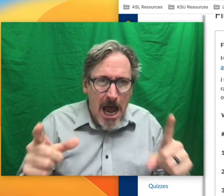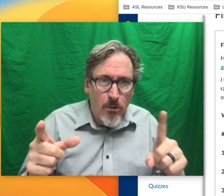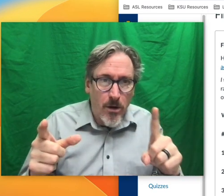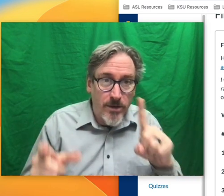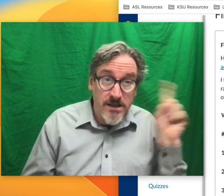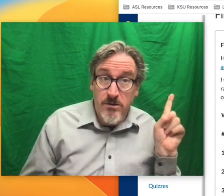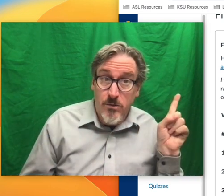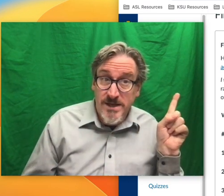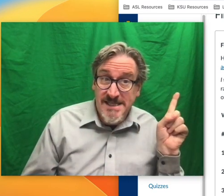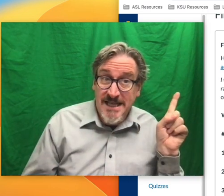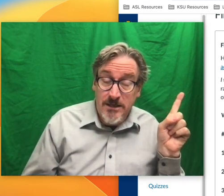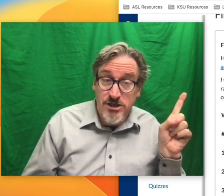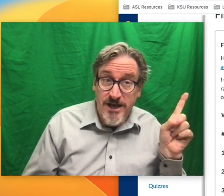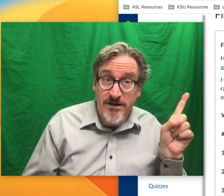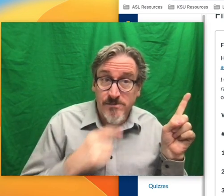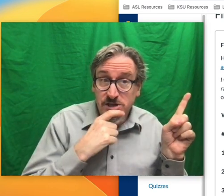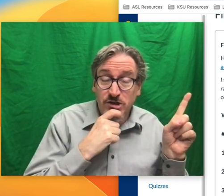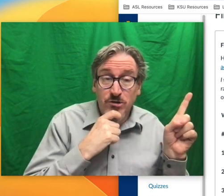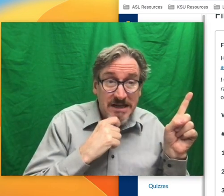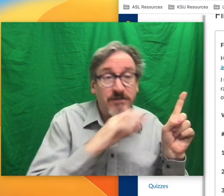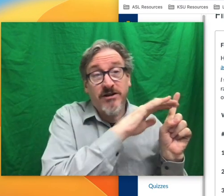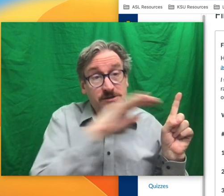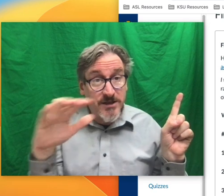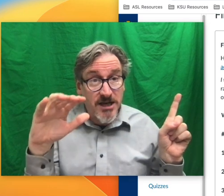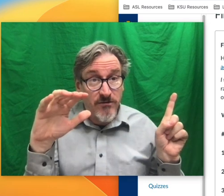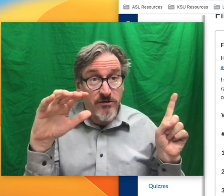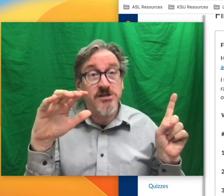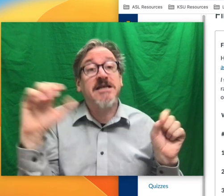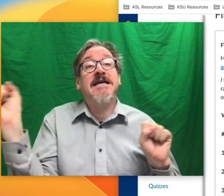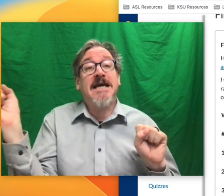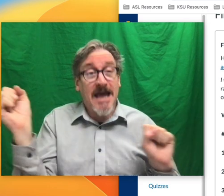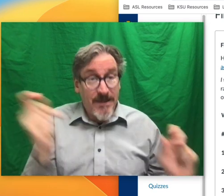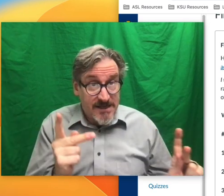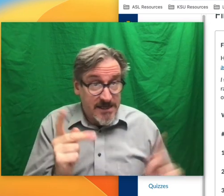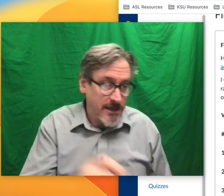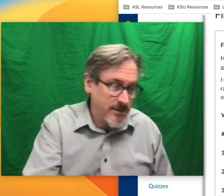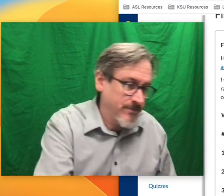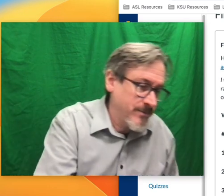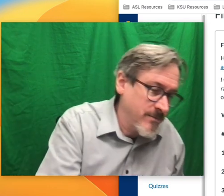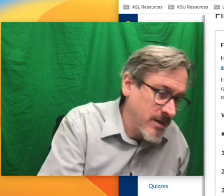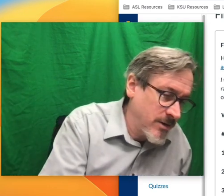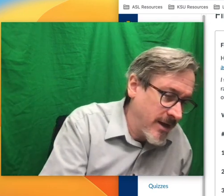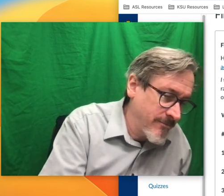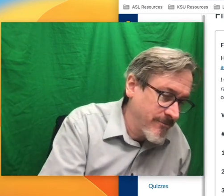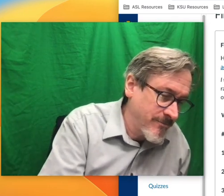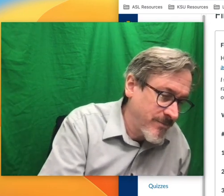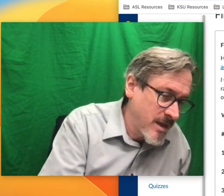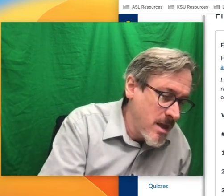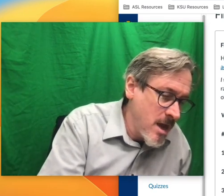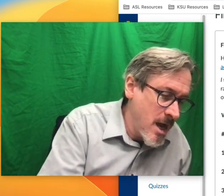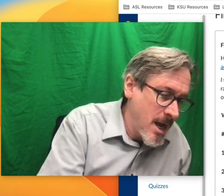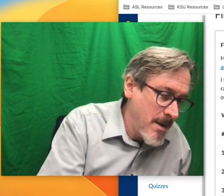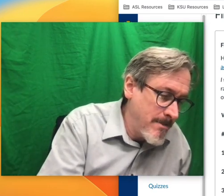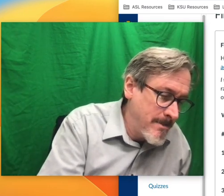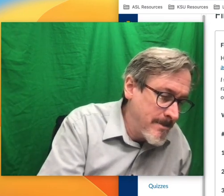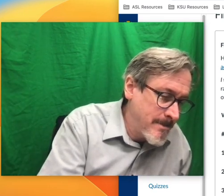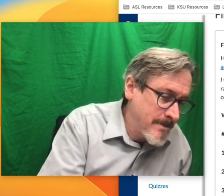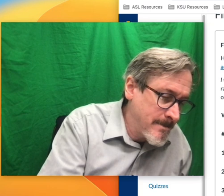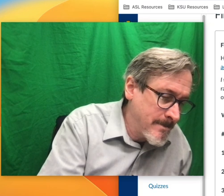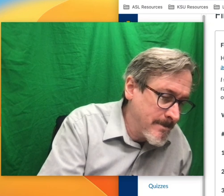That's not what when we see the English title. So you need to fingerspell the title first and then sign it.